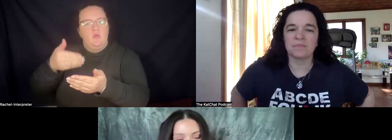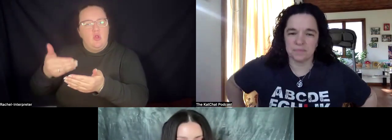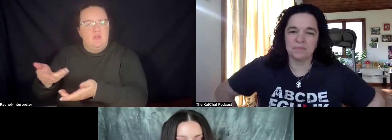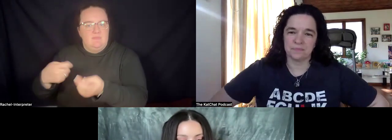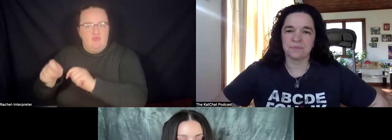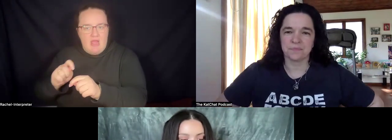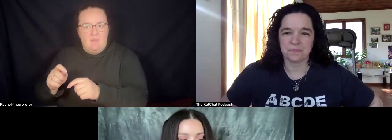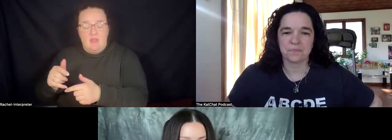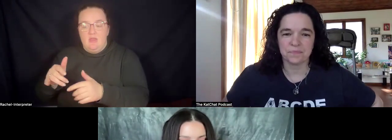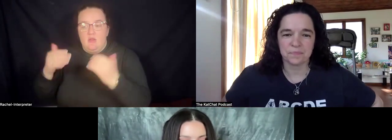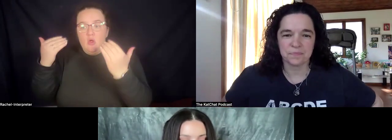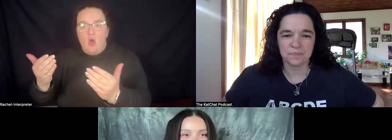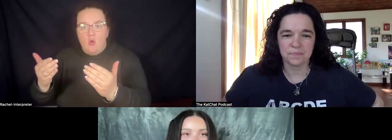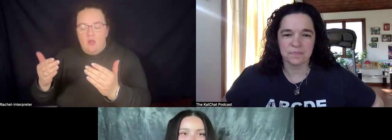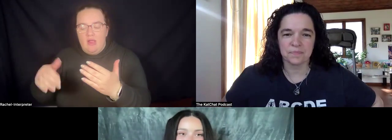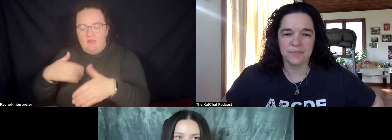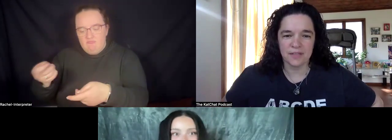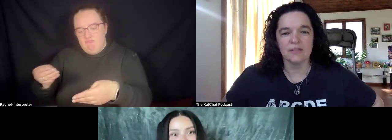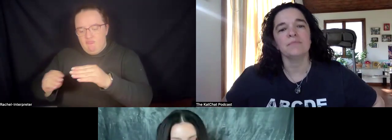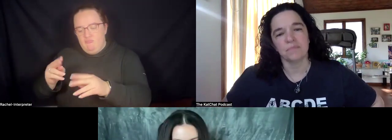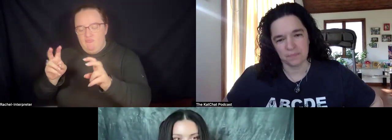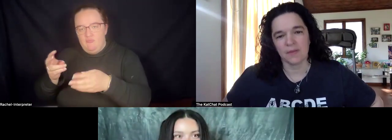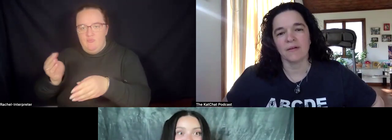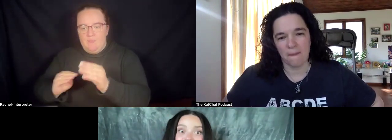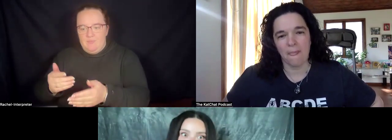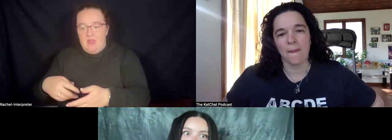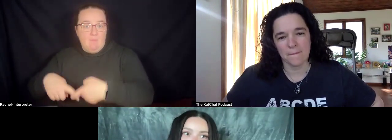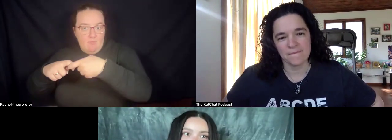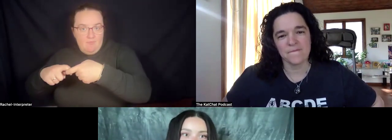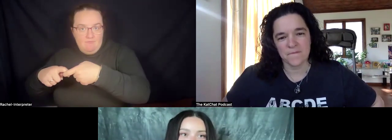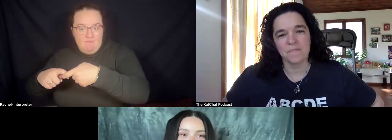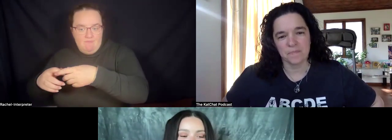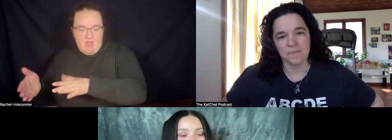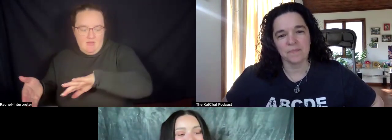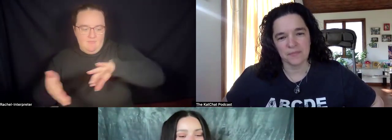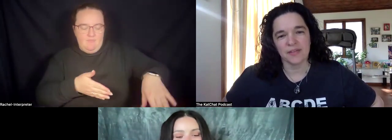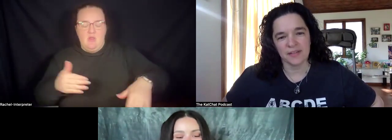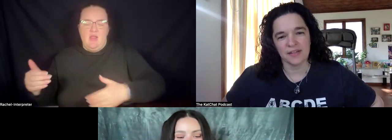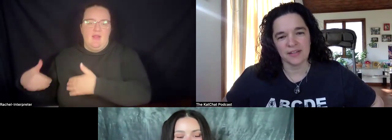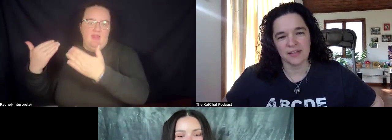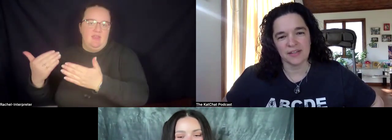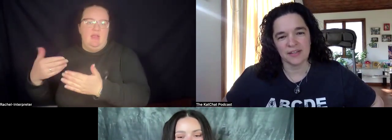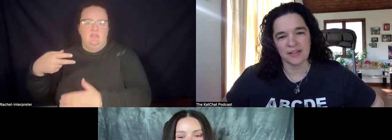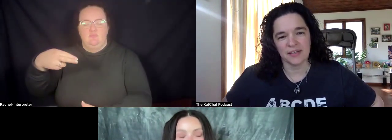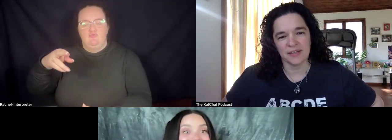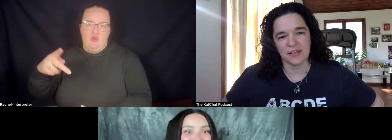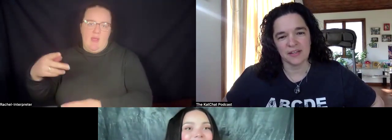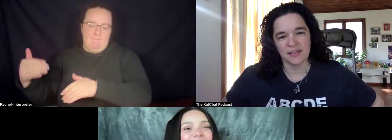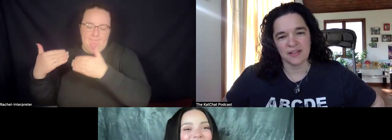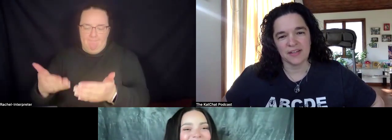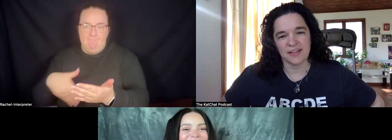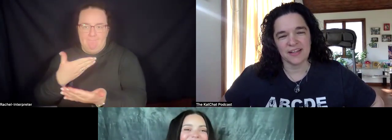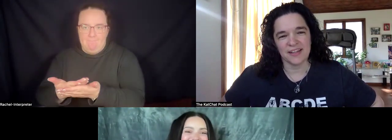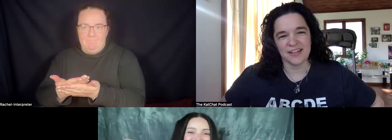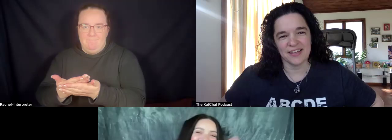would continue rapping, and then they'd be like and stop, and then they would have the next stage of the rapping coming in, and then I did